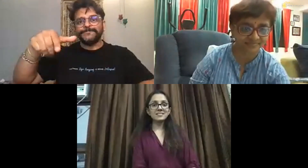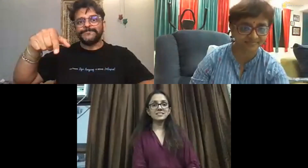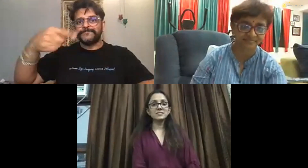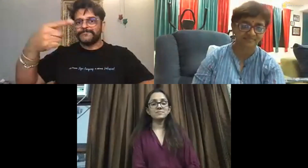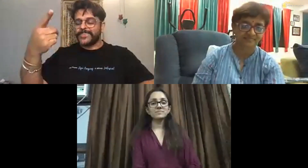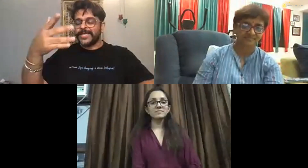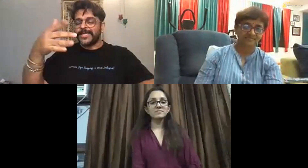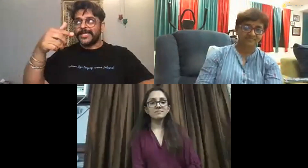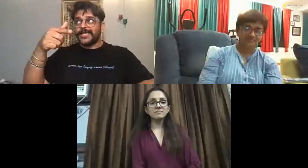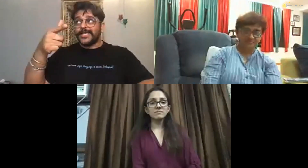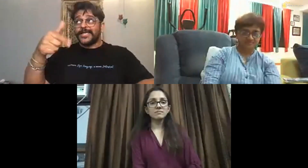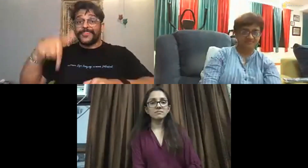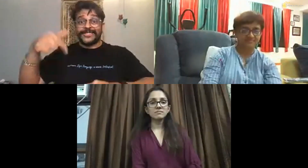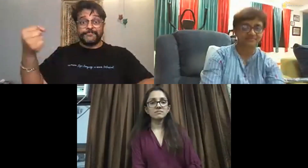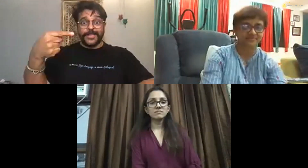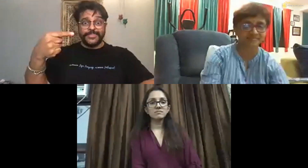add